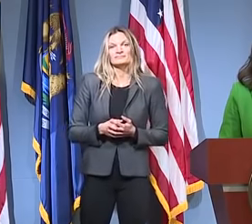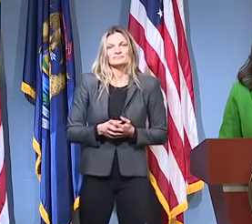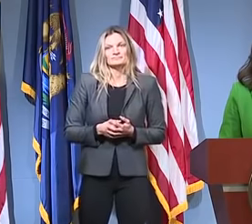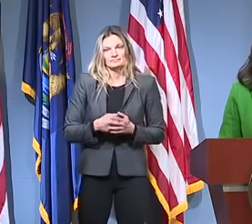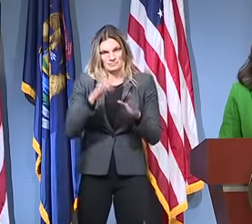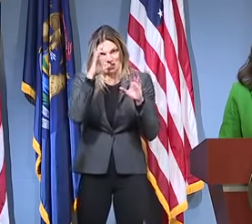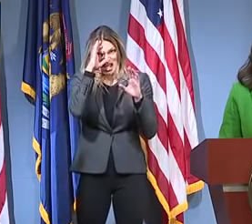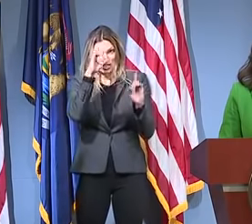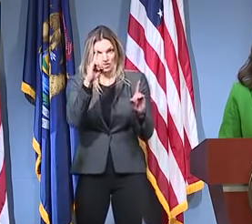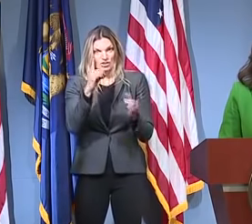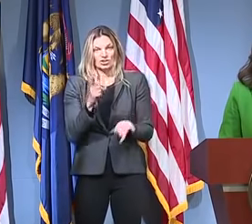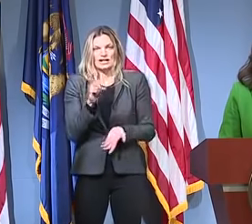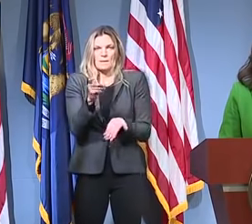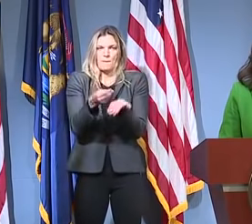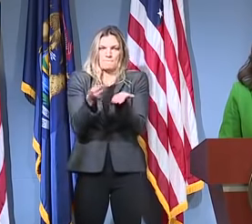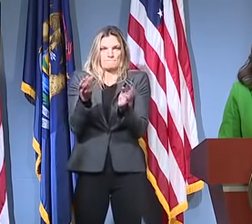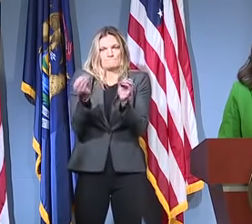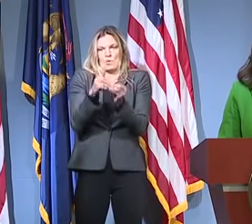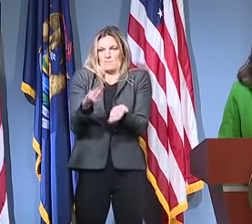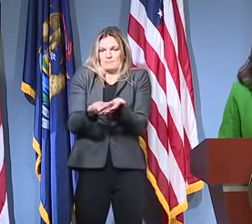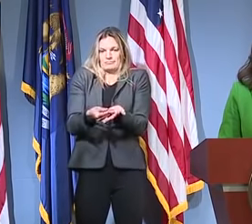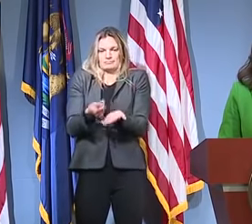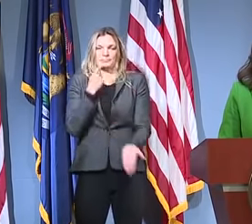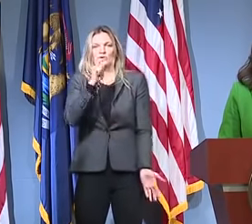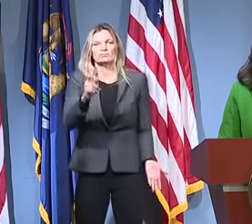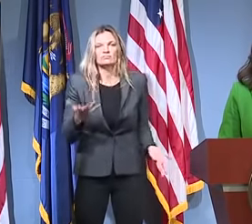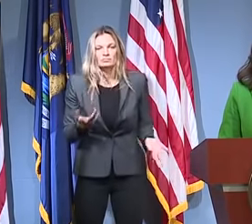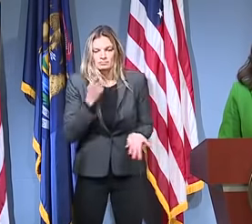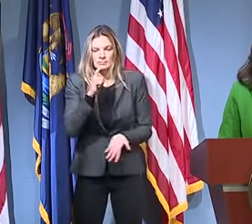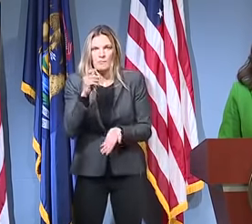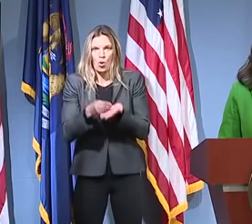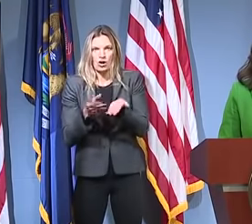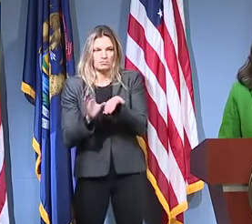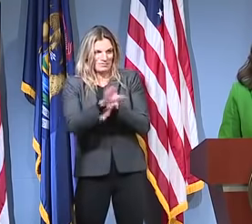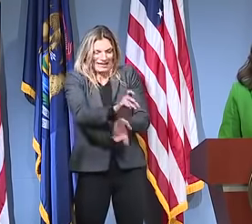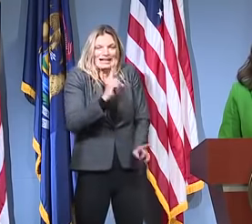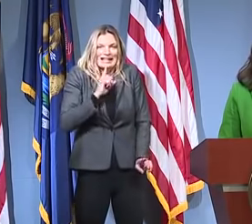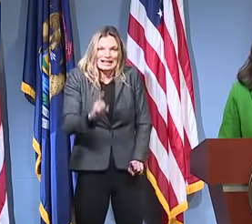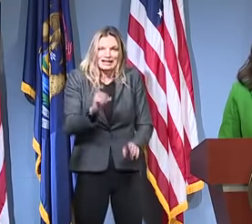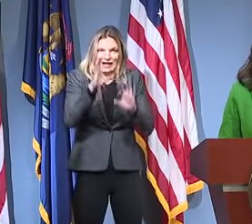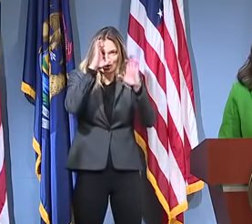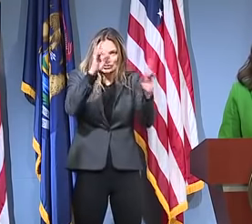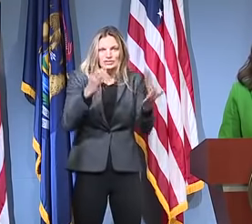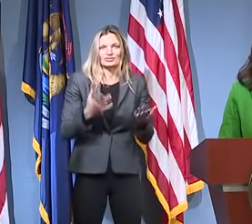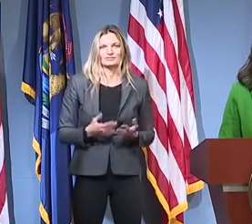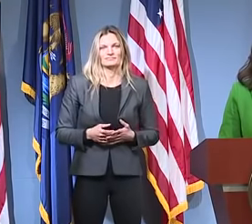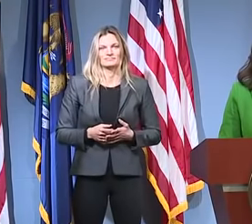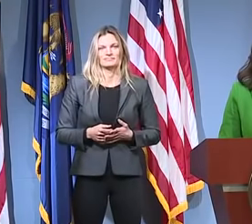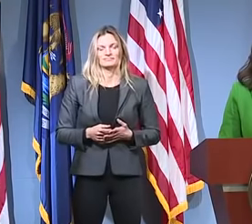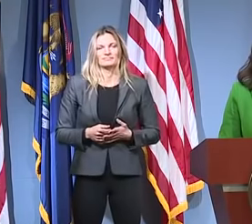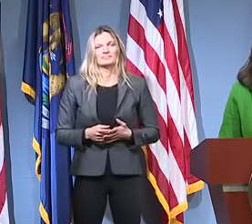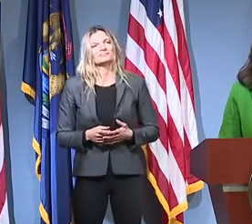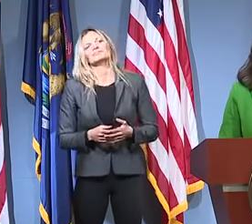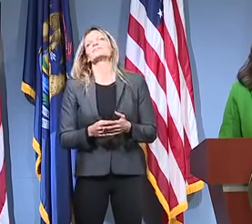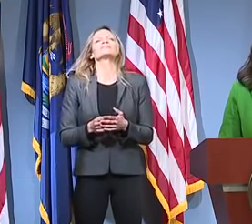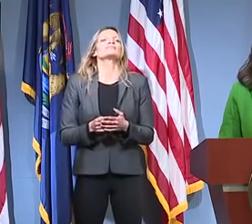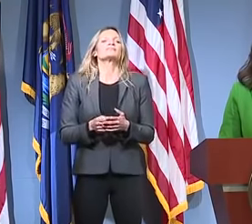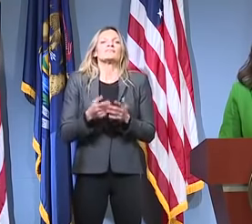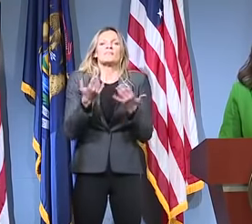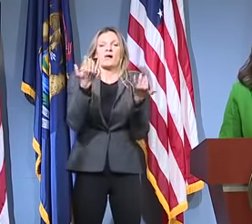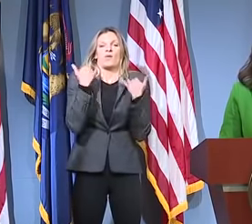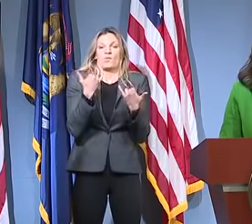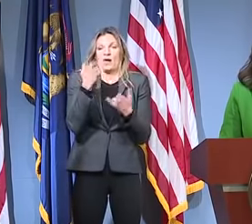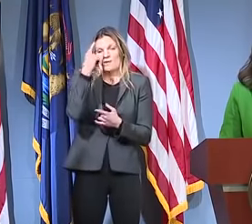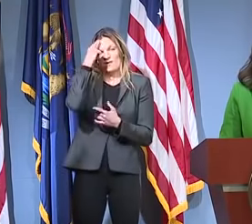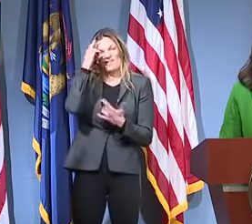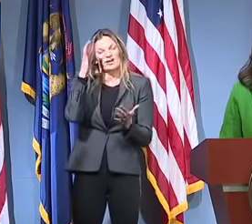our education system, period. Not to utilize this crisis to start to starve